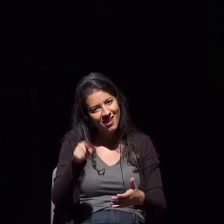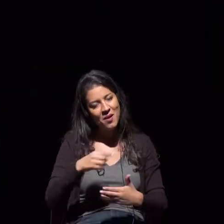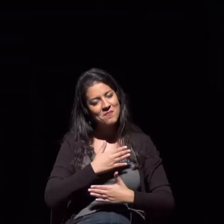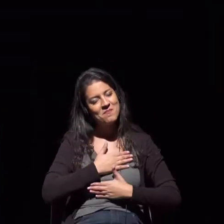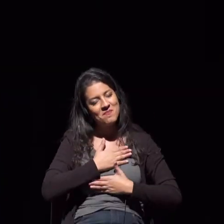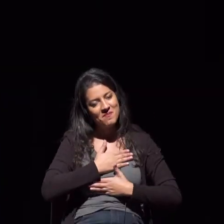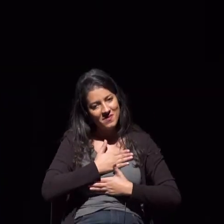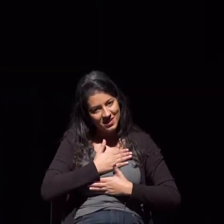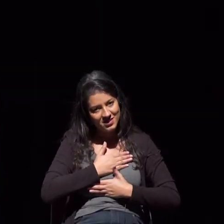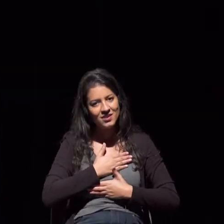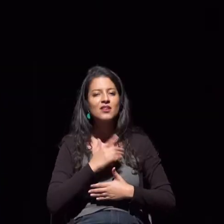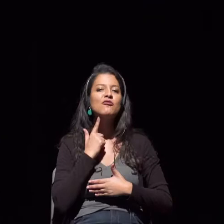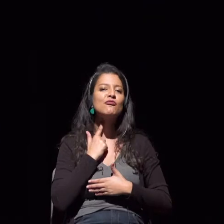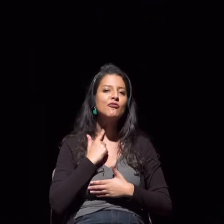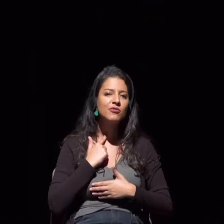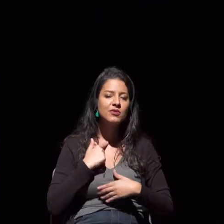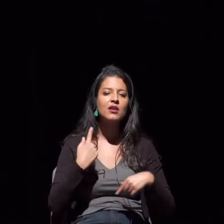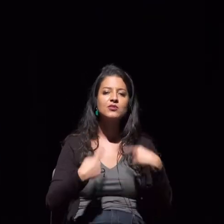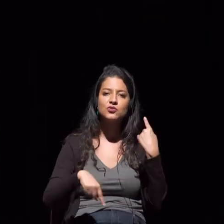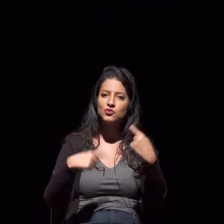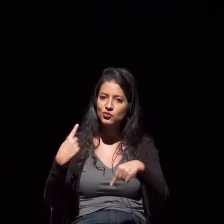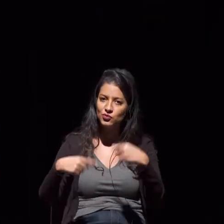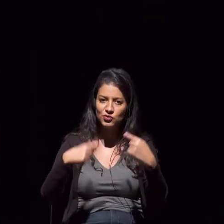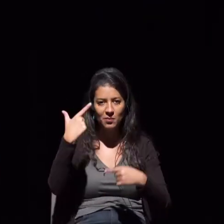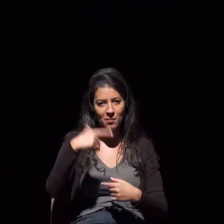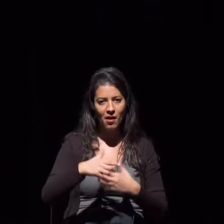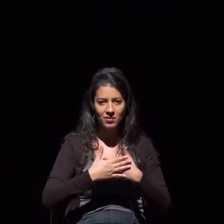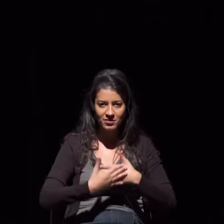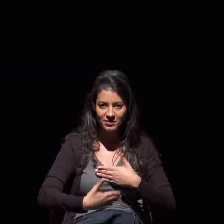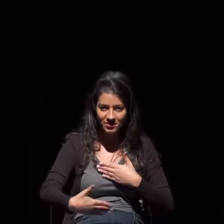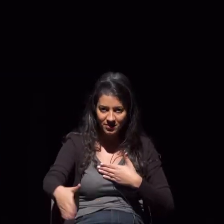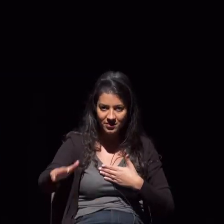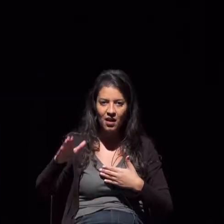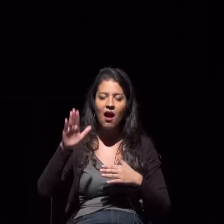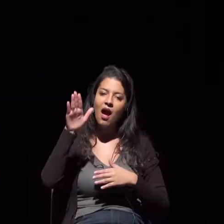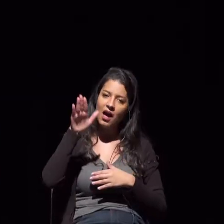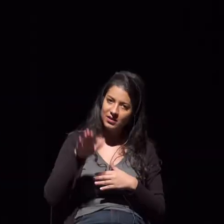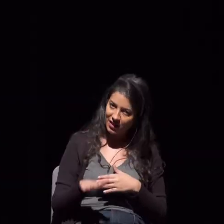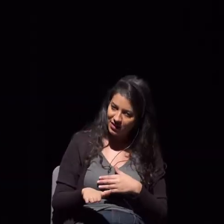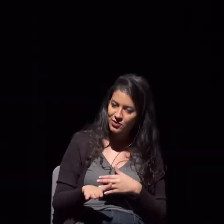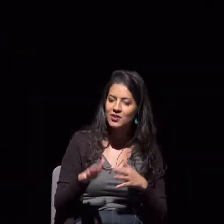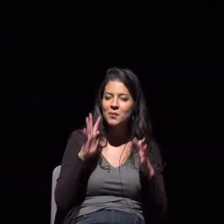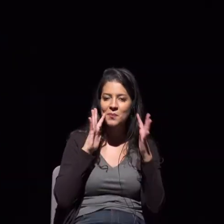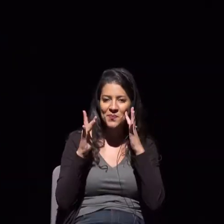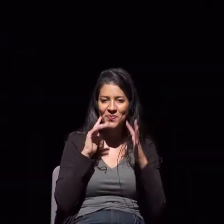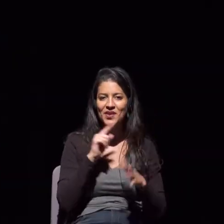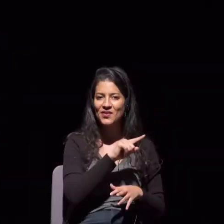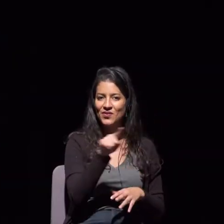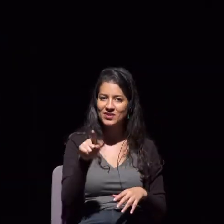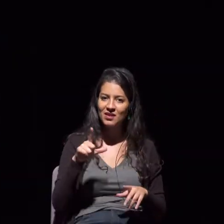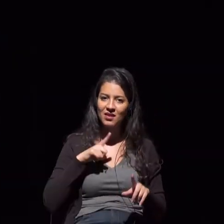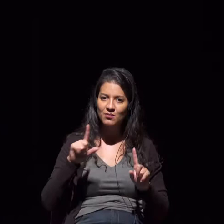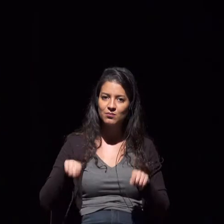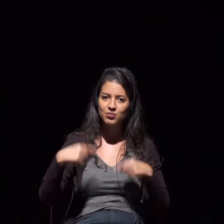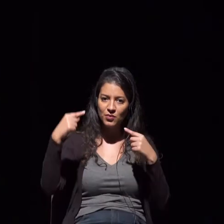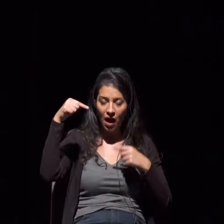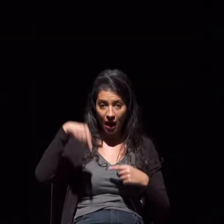how, you know, I know Brazil has a lot of challenges too, and thinking about how, you know, the artists here